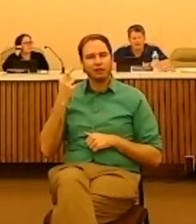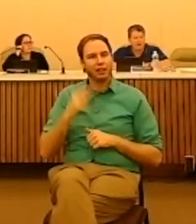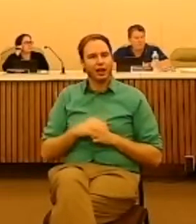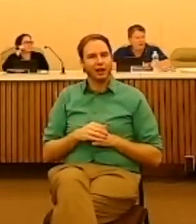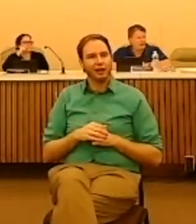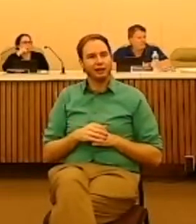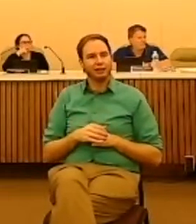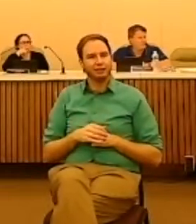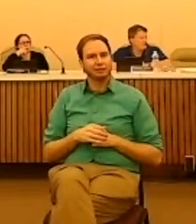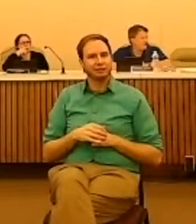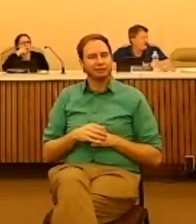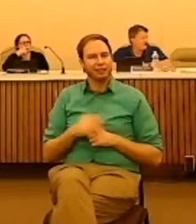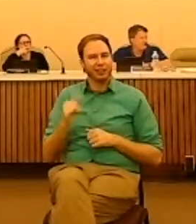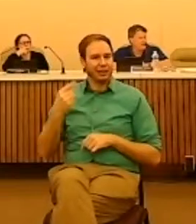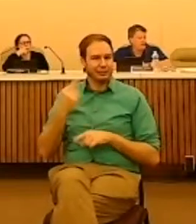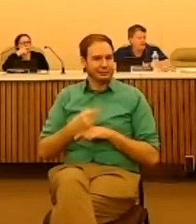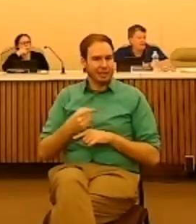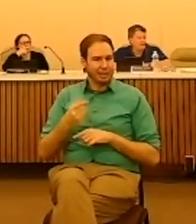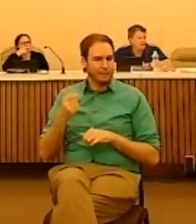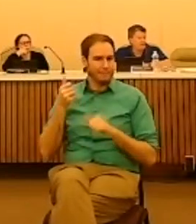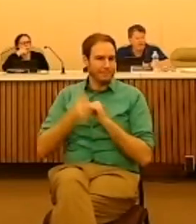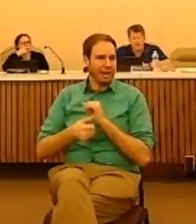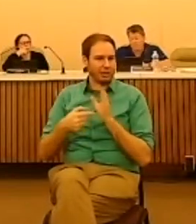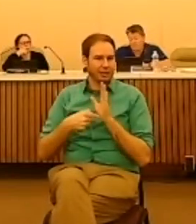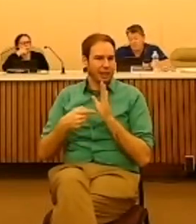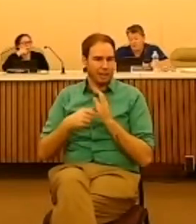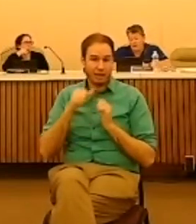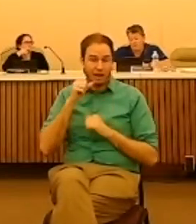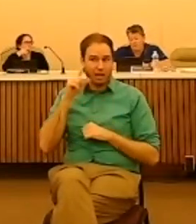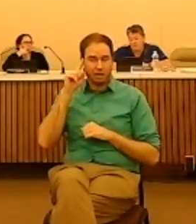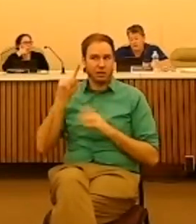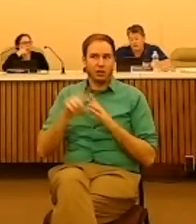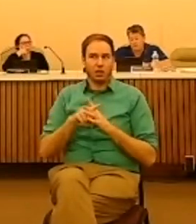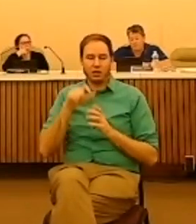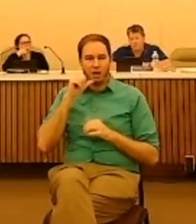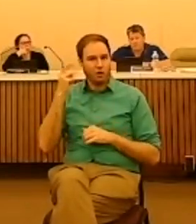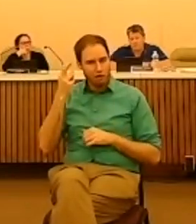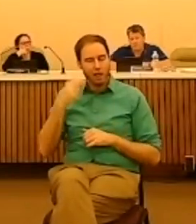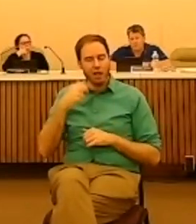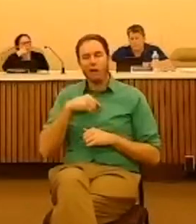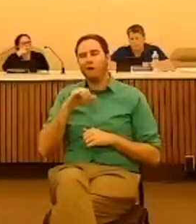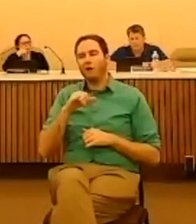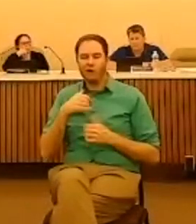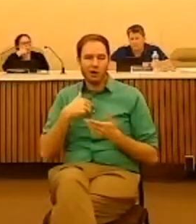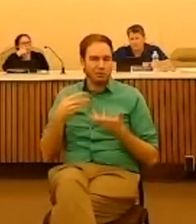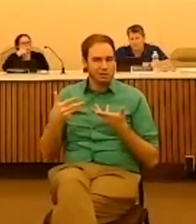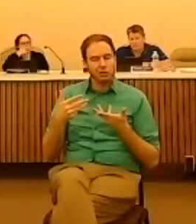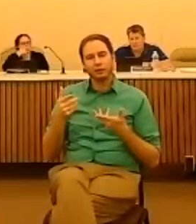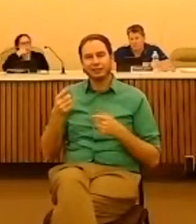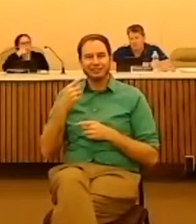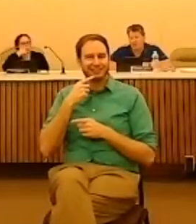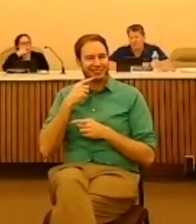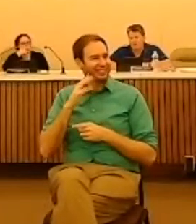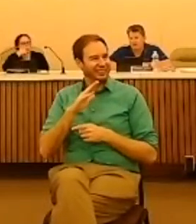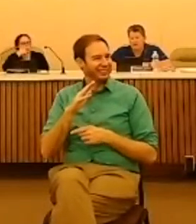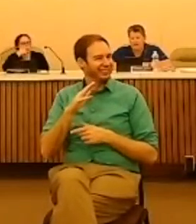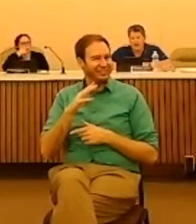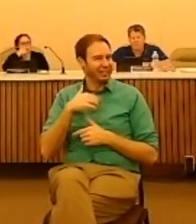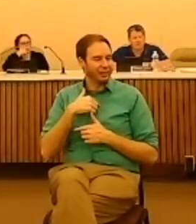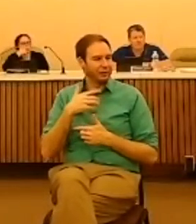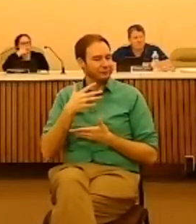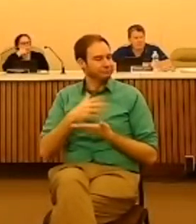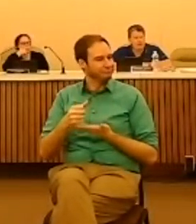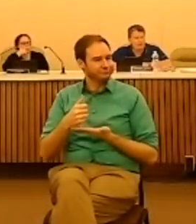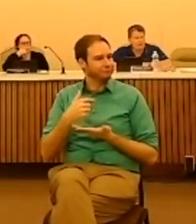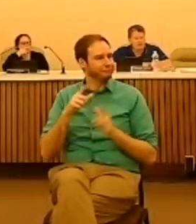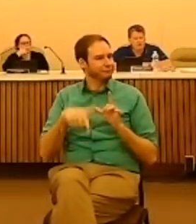the day past the deadline, which I never even thought of, but it was after she said that, I'm like, oh, I